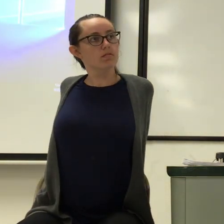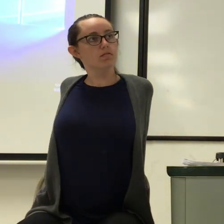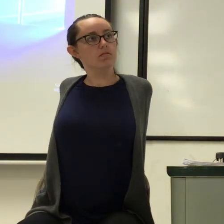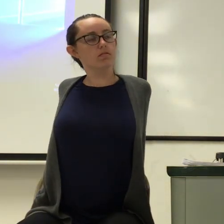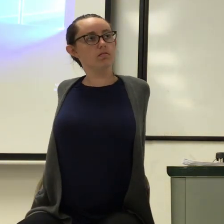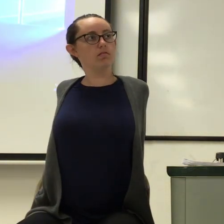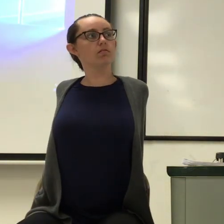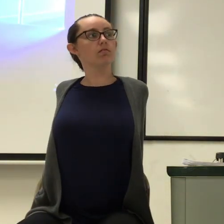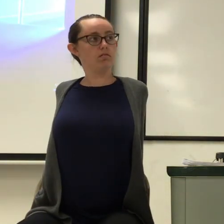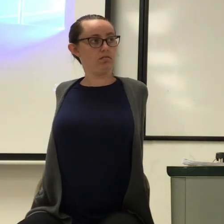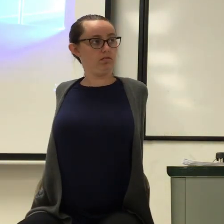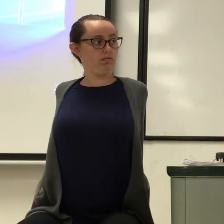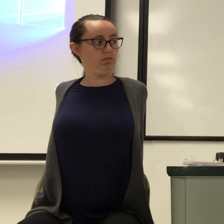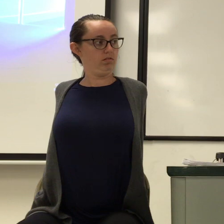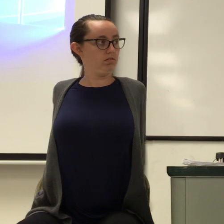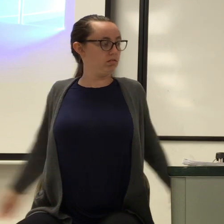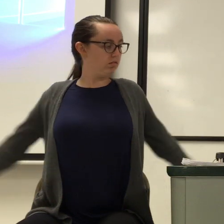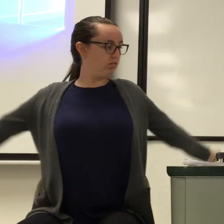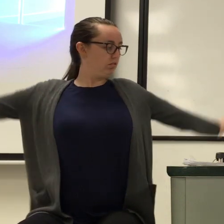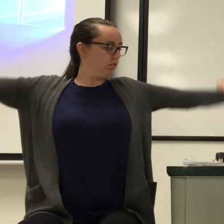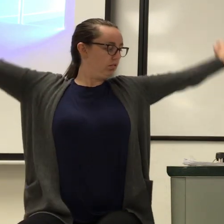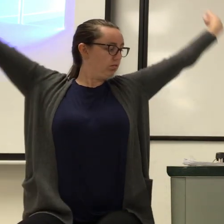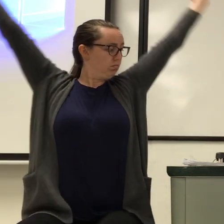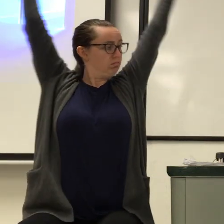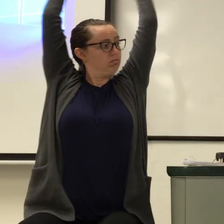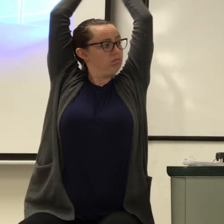sure before it's due.